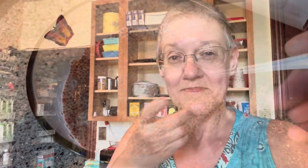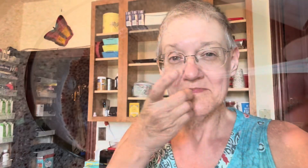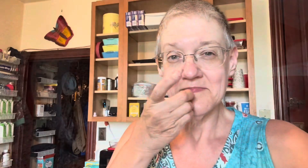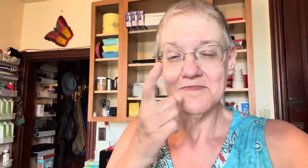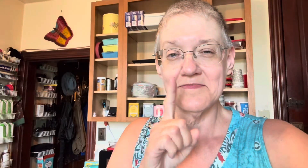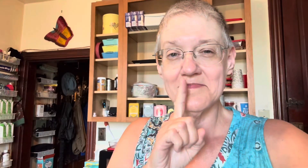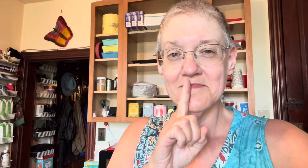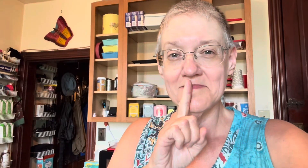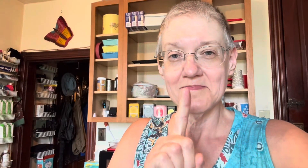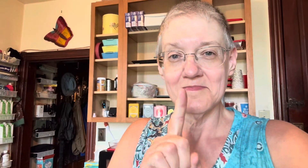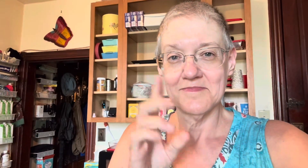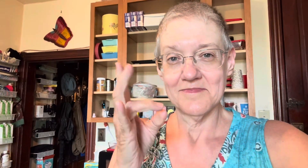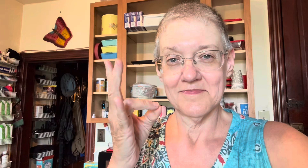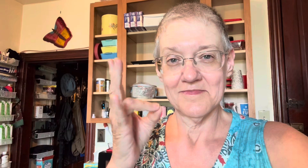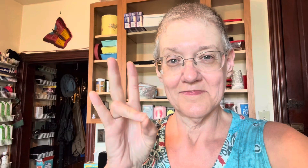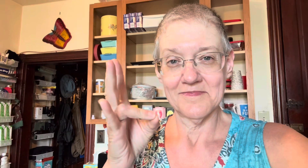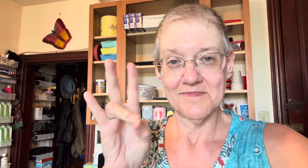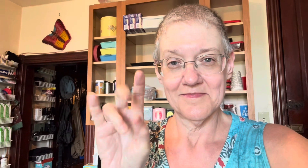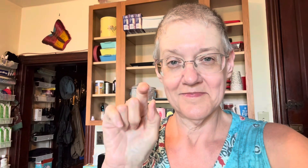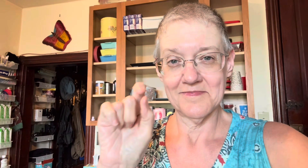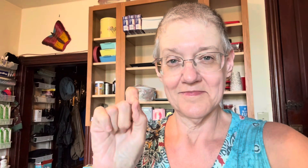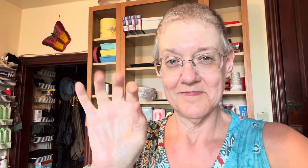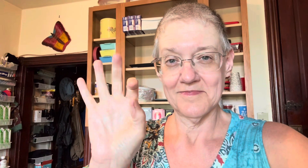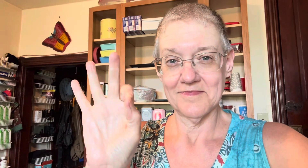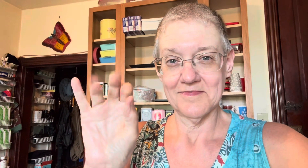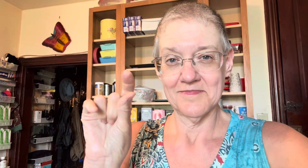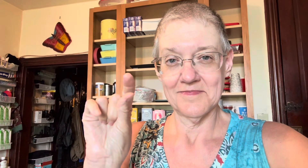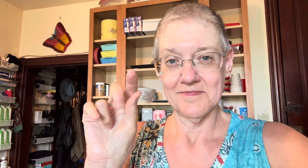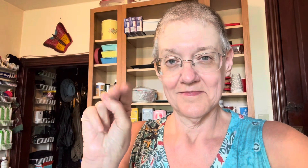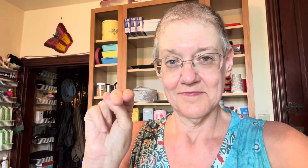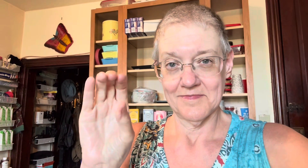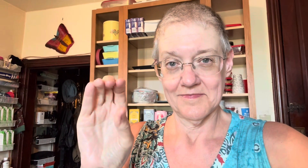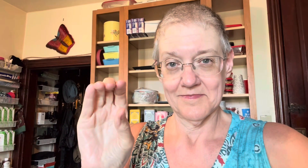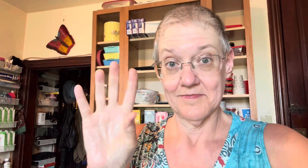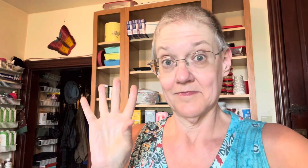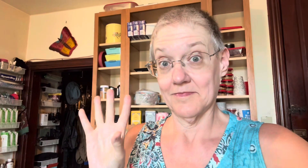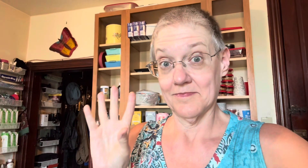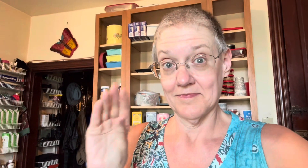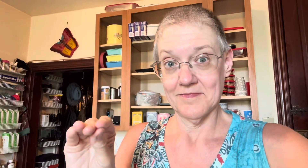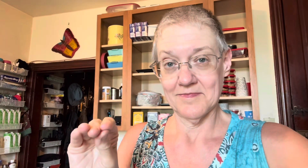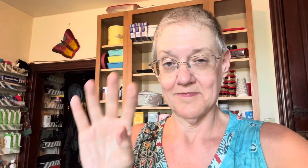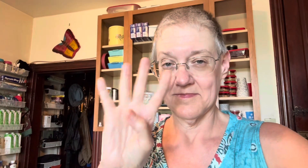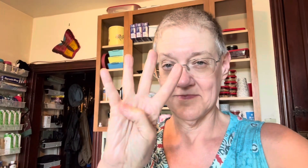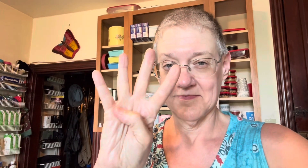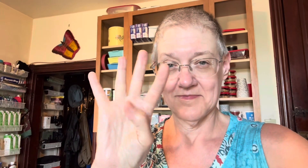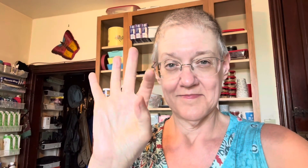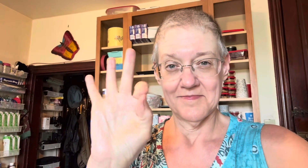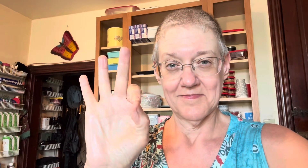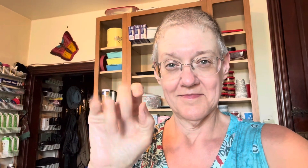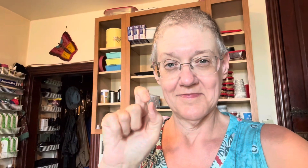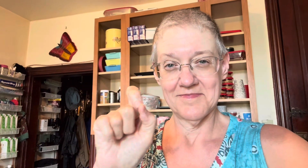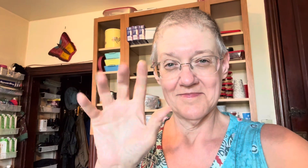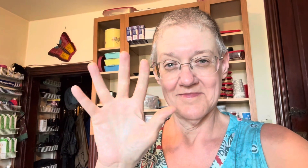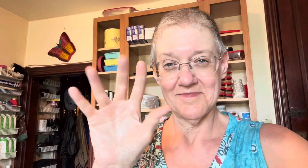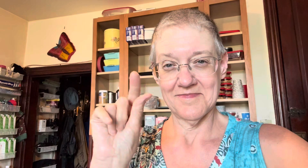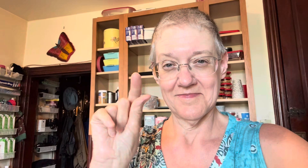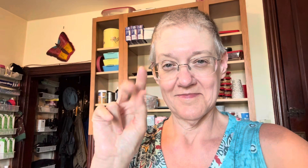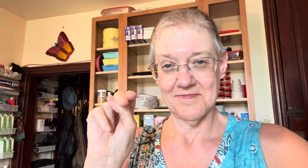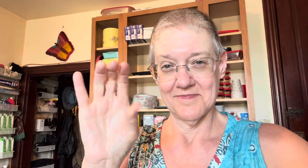So Dale's dinner was 16.9 grams of net carbs, making his whole day 49.5